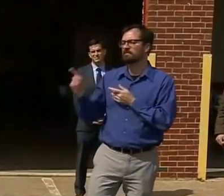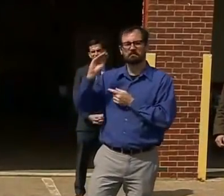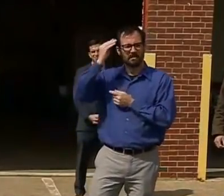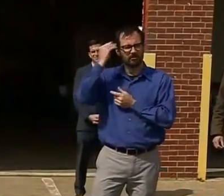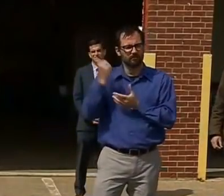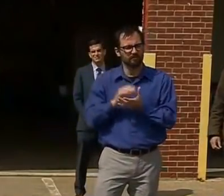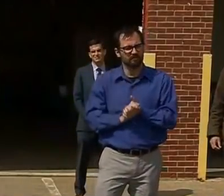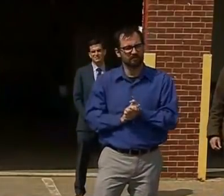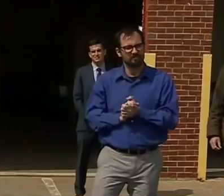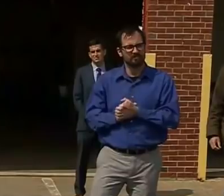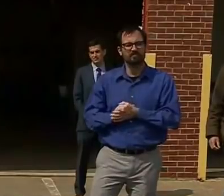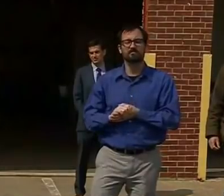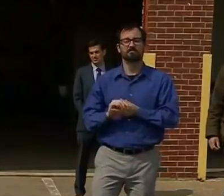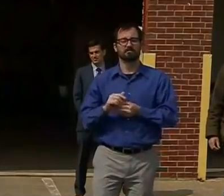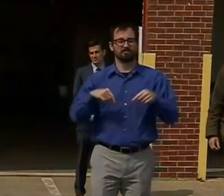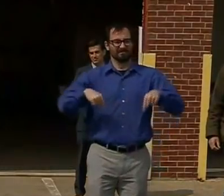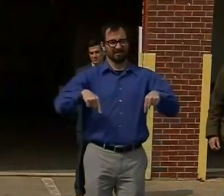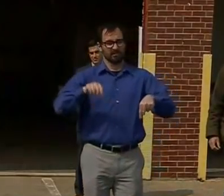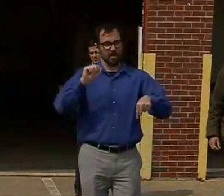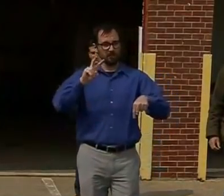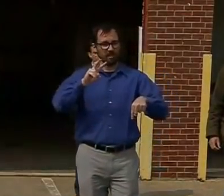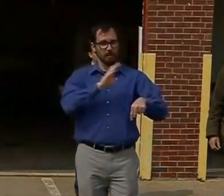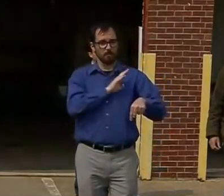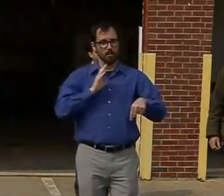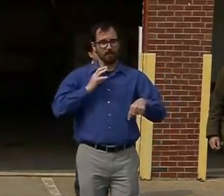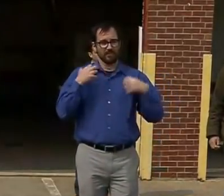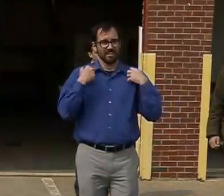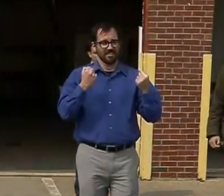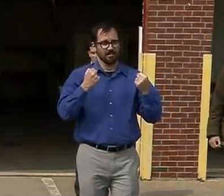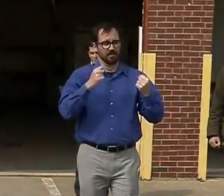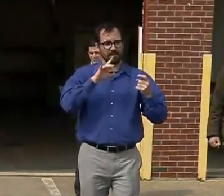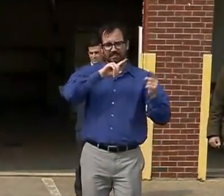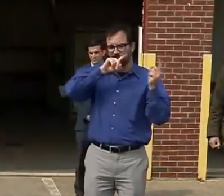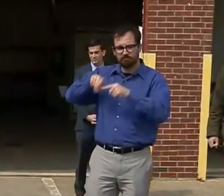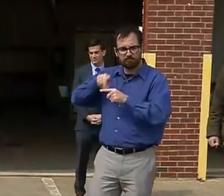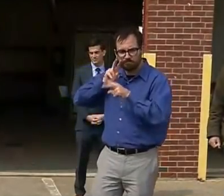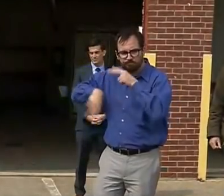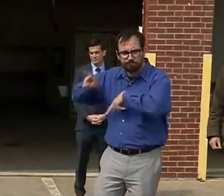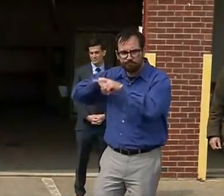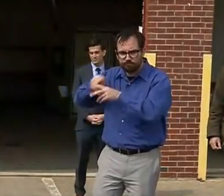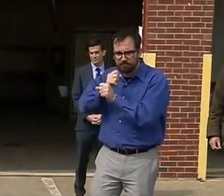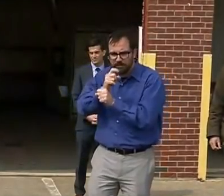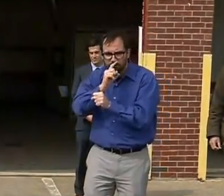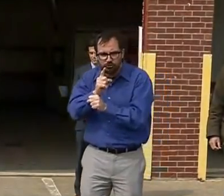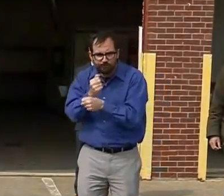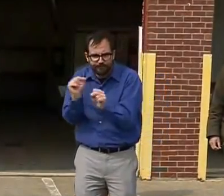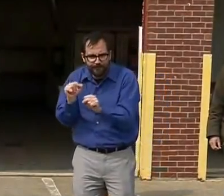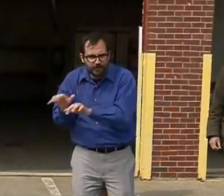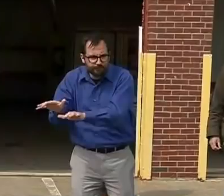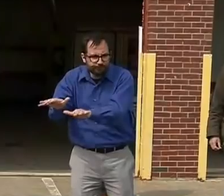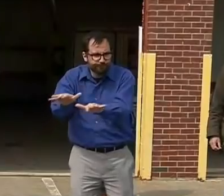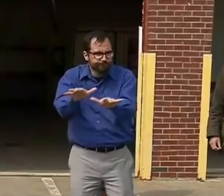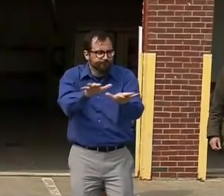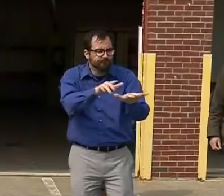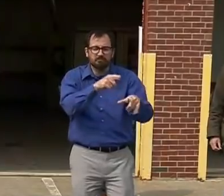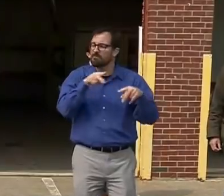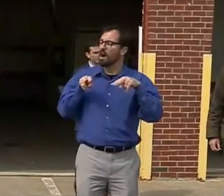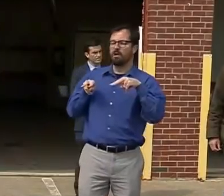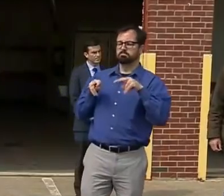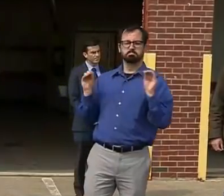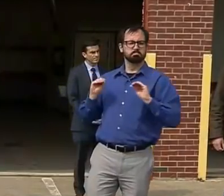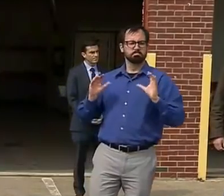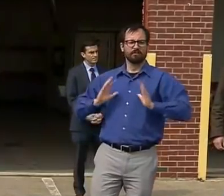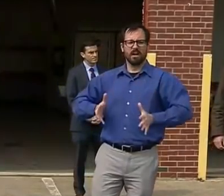in maintenance staging this area. It's been ascertain and again confirmed there are no dangers in terms of what's being emitted from